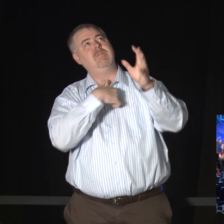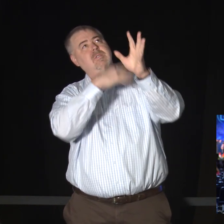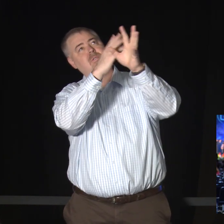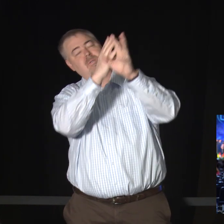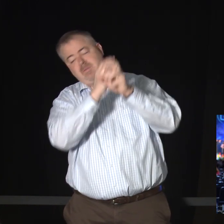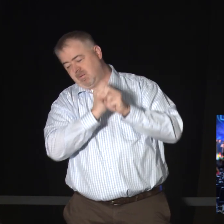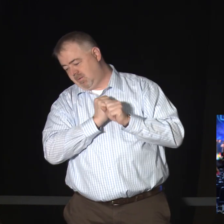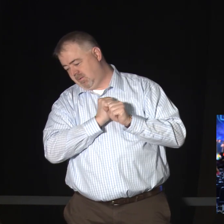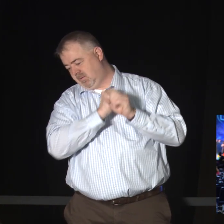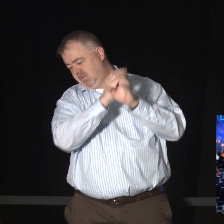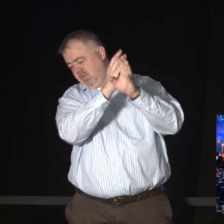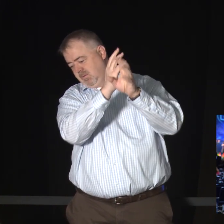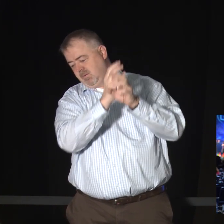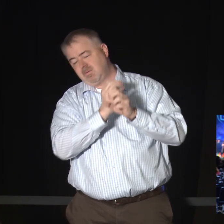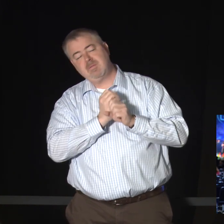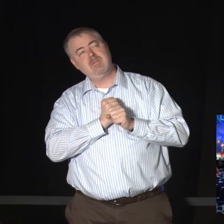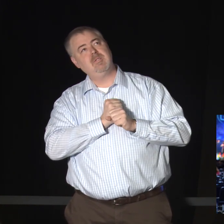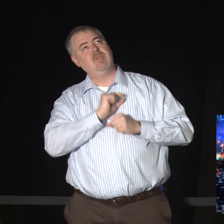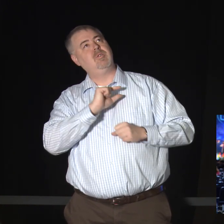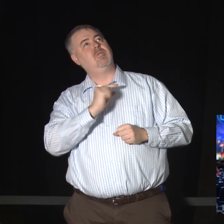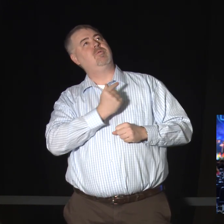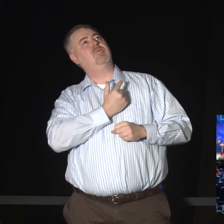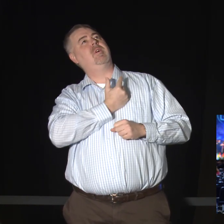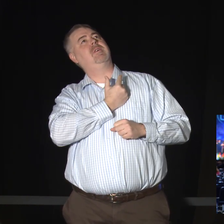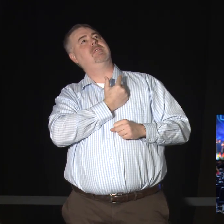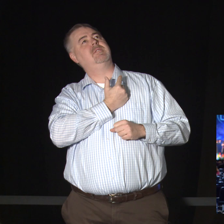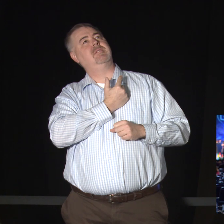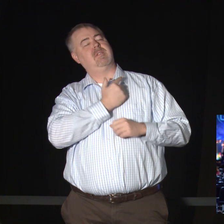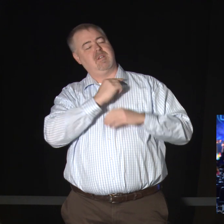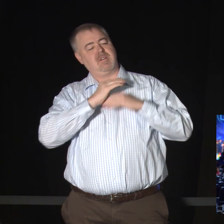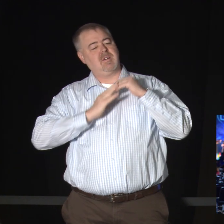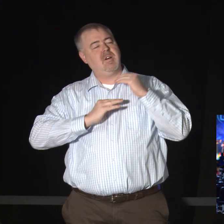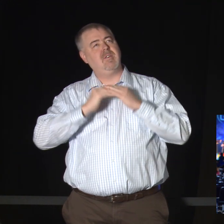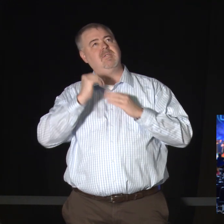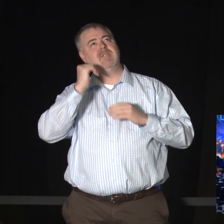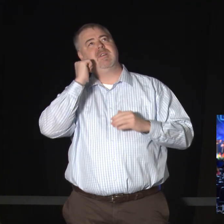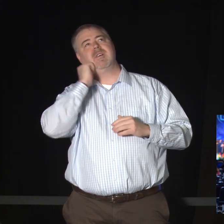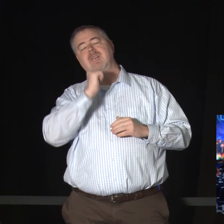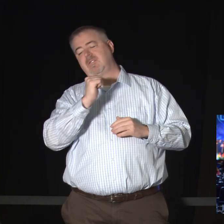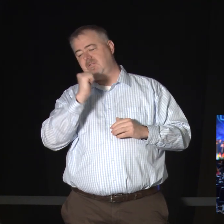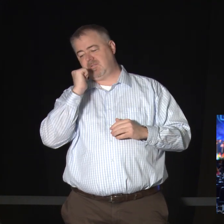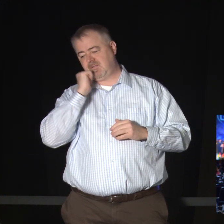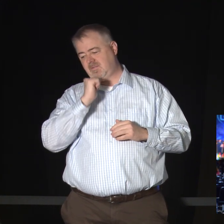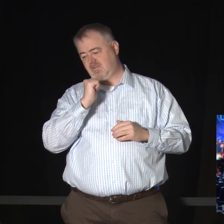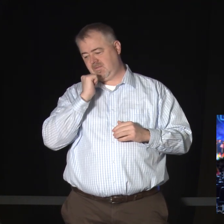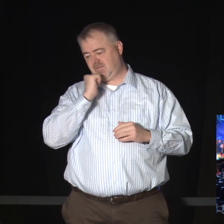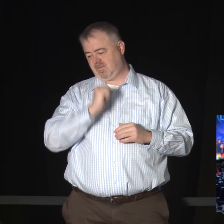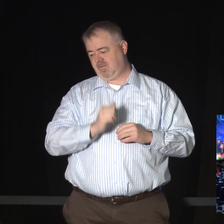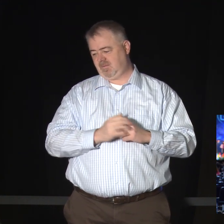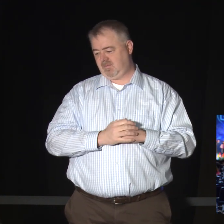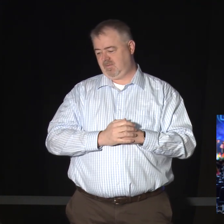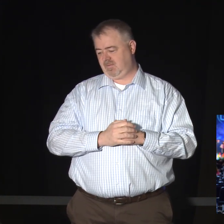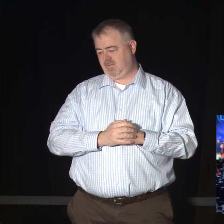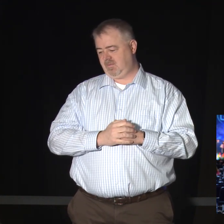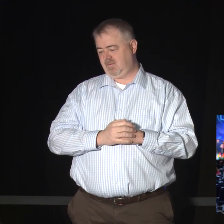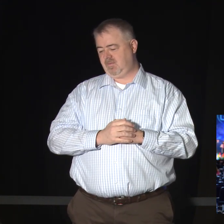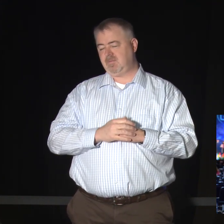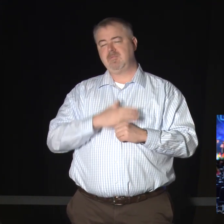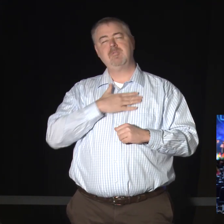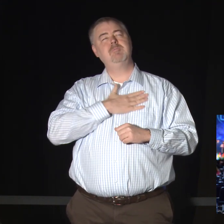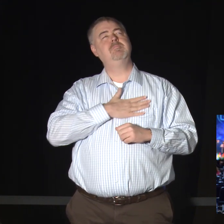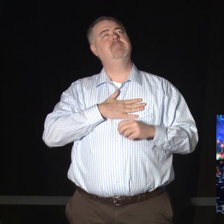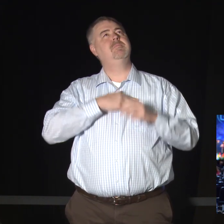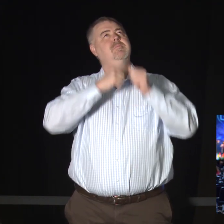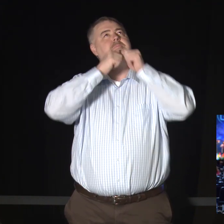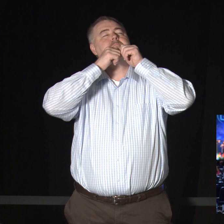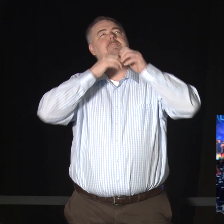home have also been making decisions for Jesus Christ. And we thank you for that. And we want to hear from you too. So if you've made decisions for Christ, or your experience, or if